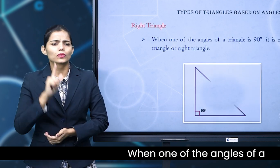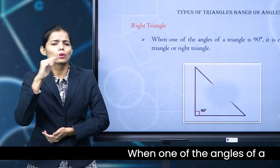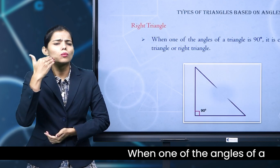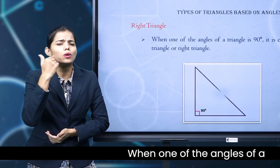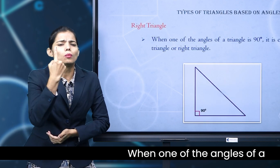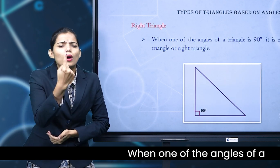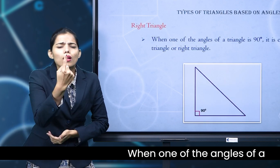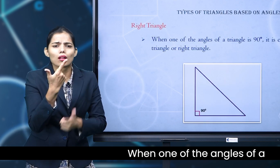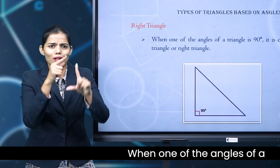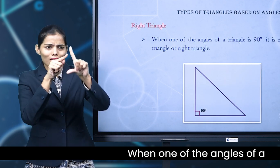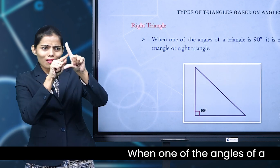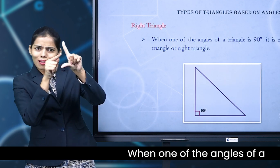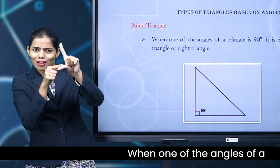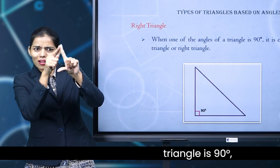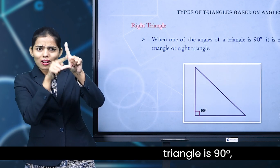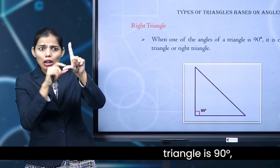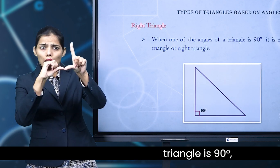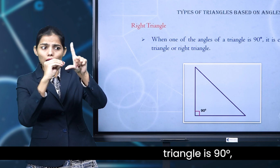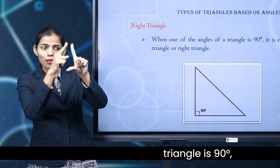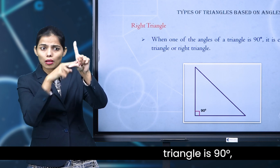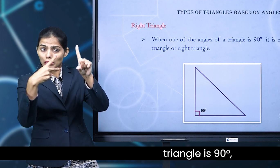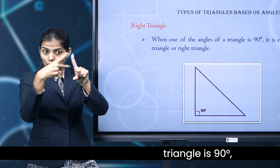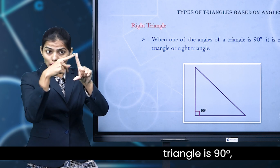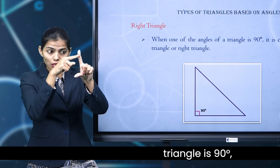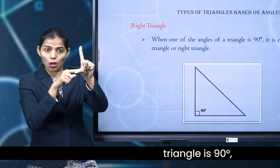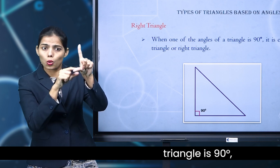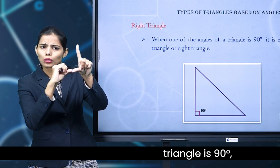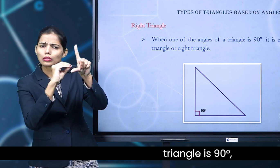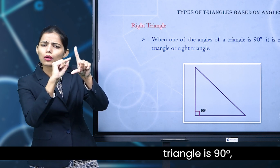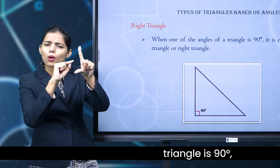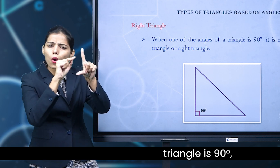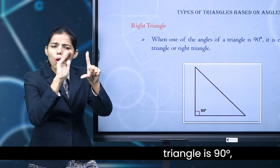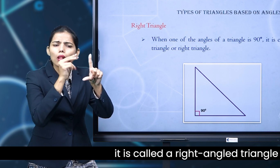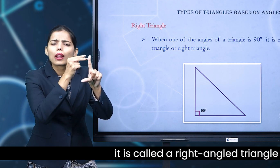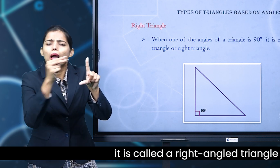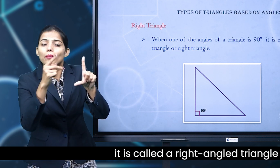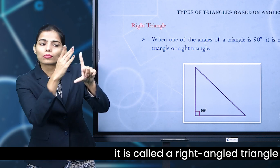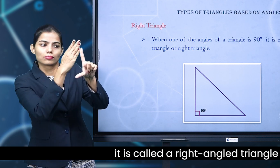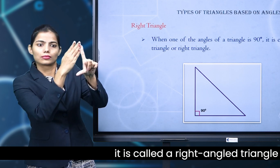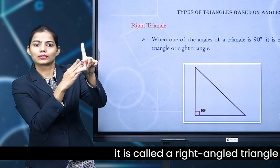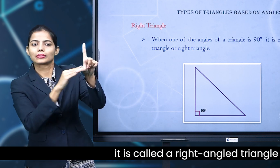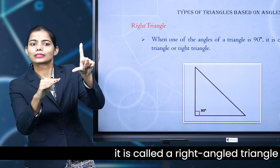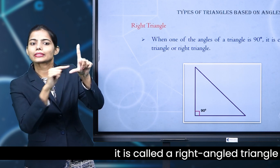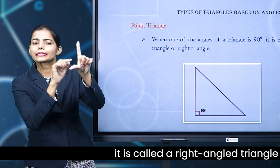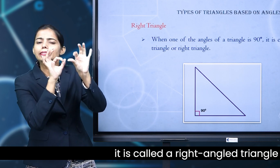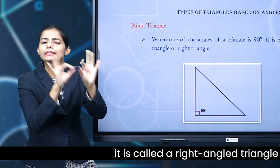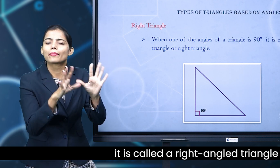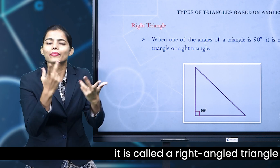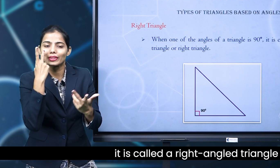When one of the angles of a triangle is 90 degrees. It is called a right angle triangle